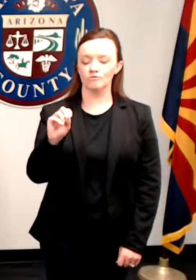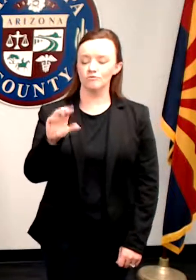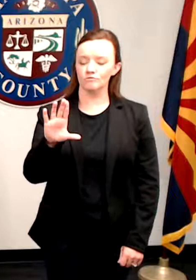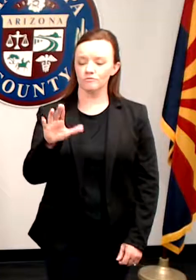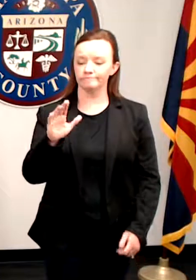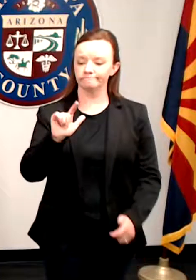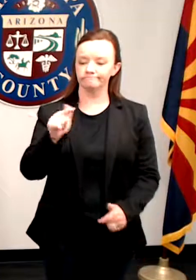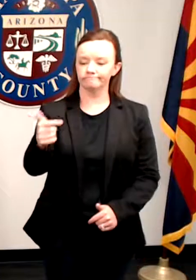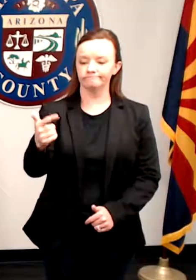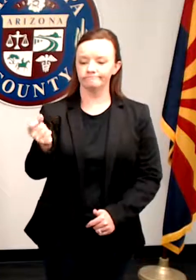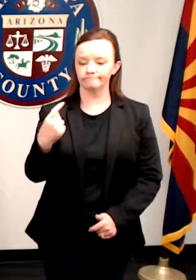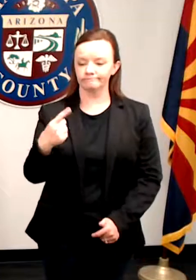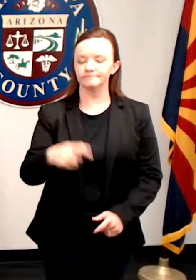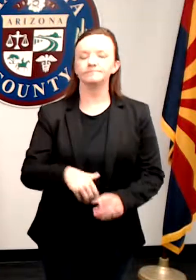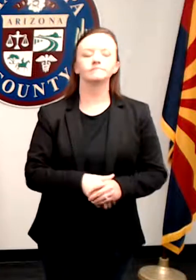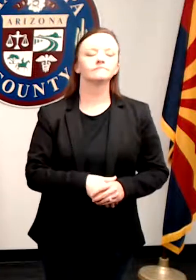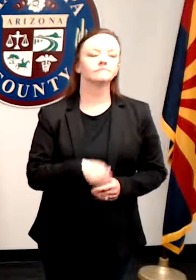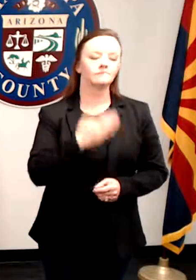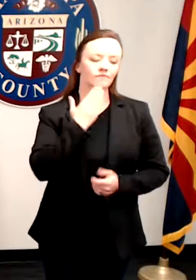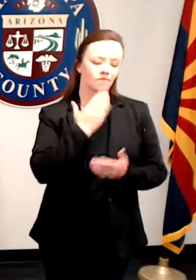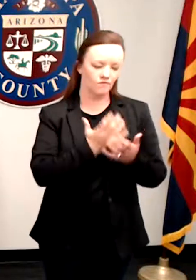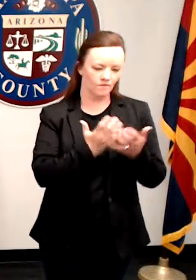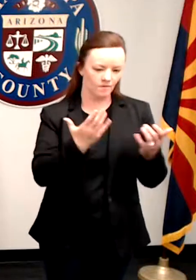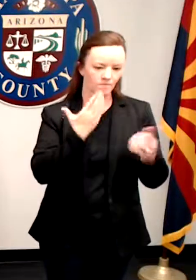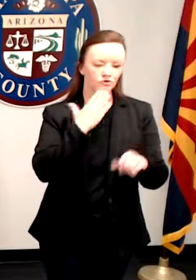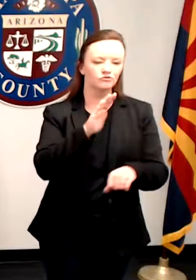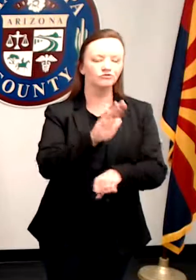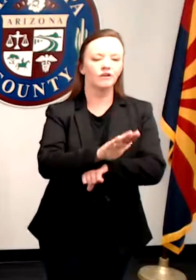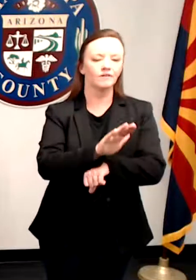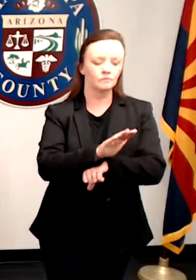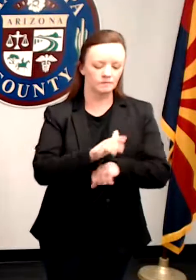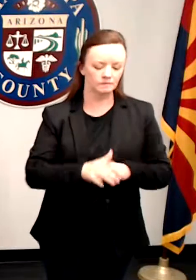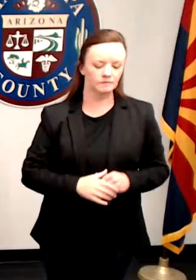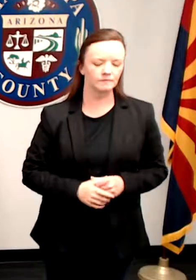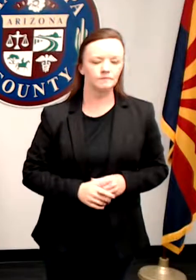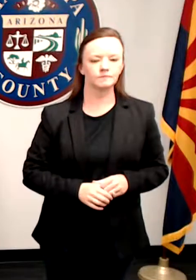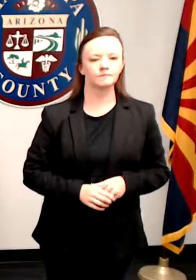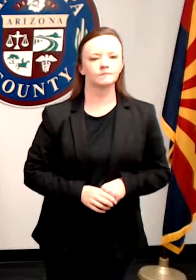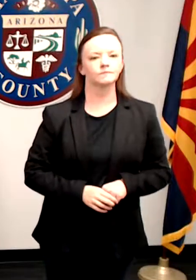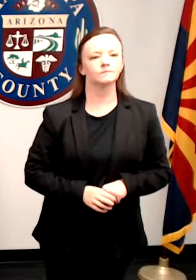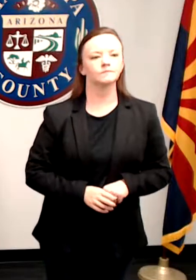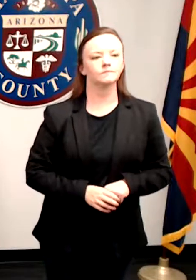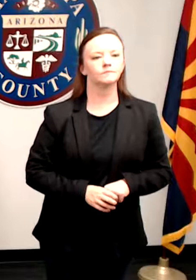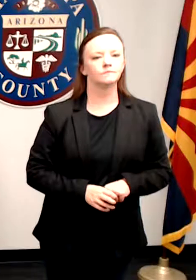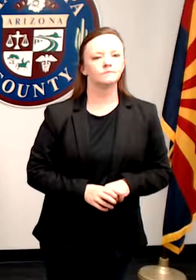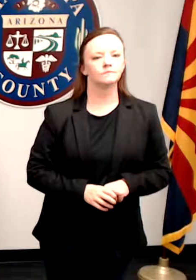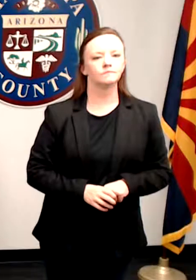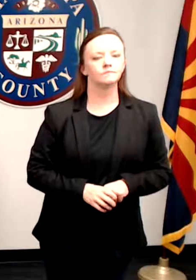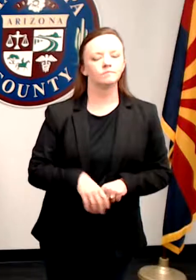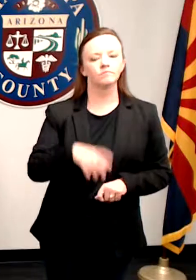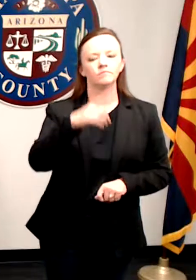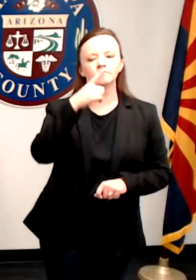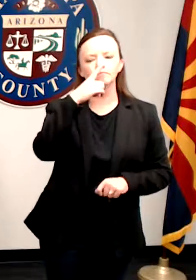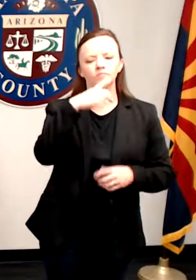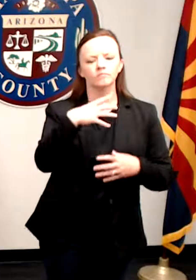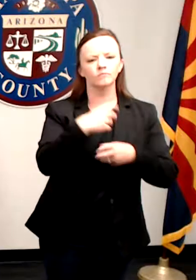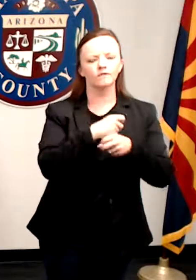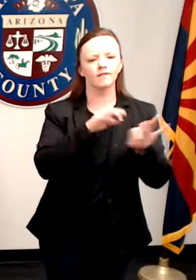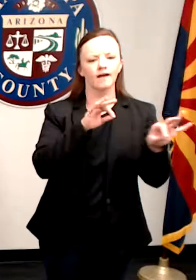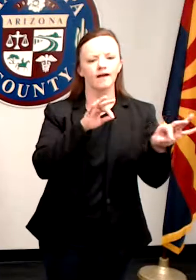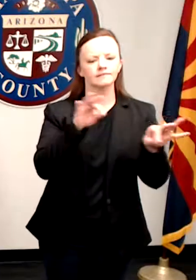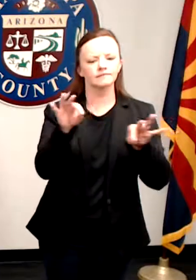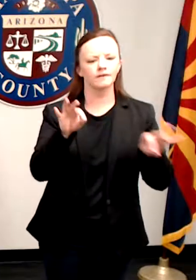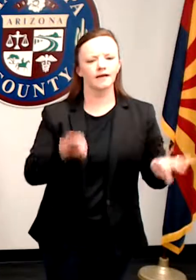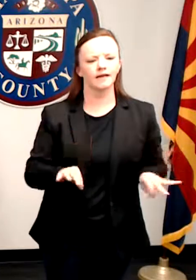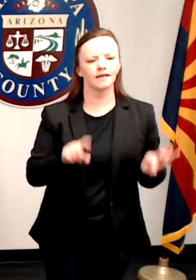live. Okay, thank you very much. Good afternoon, everyone. So could we briefly explain